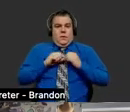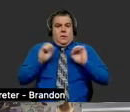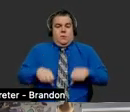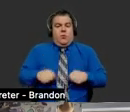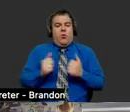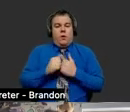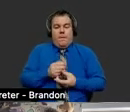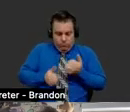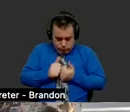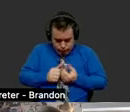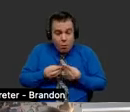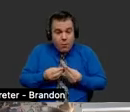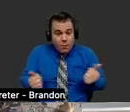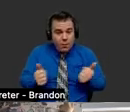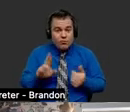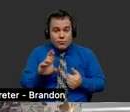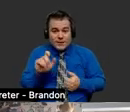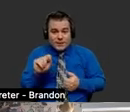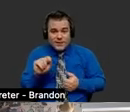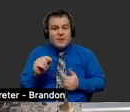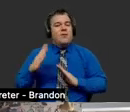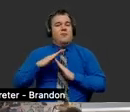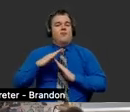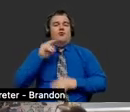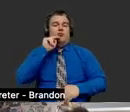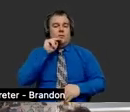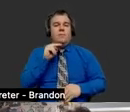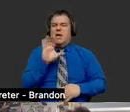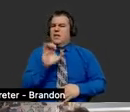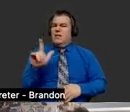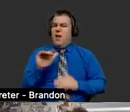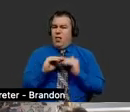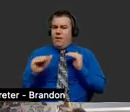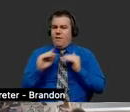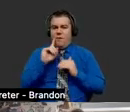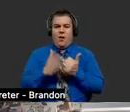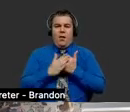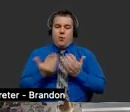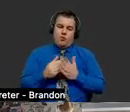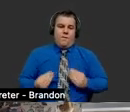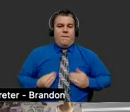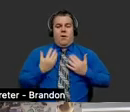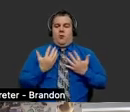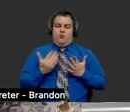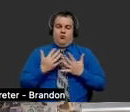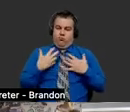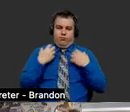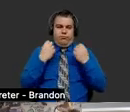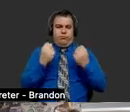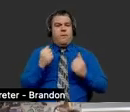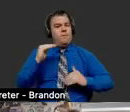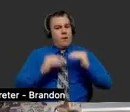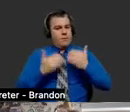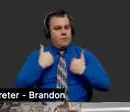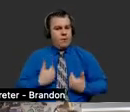and optimal nutrition. It works at the cellular level to help revitalize, refresh, and restore balance to your body with premium